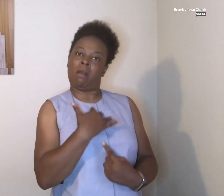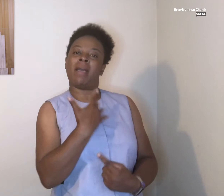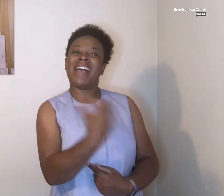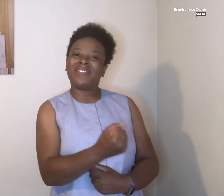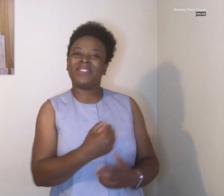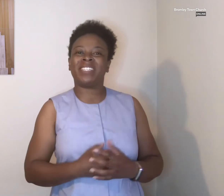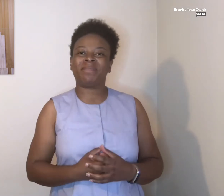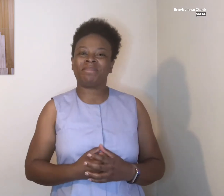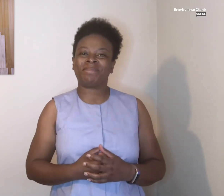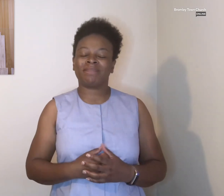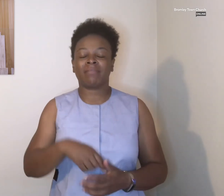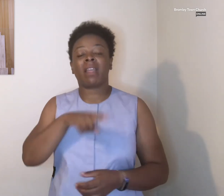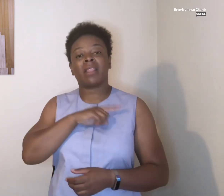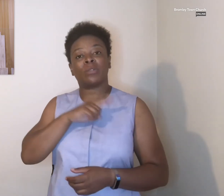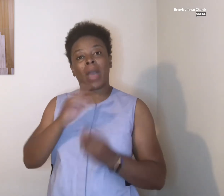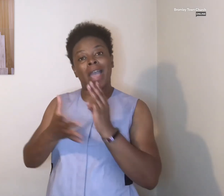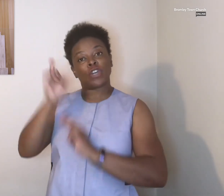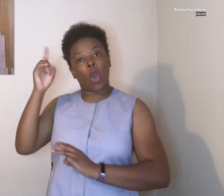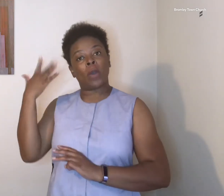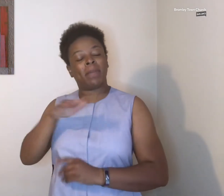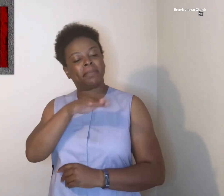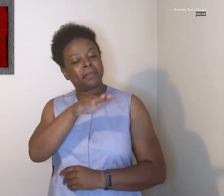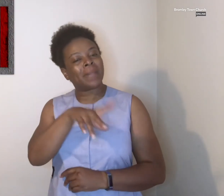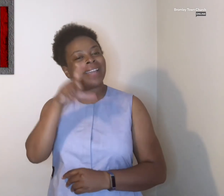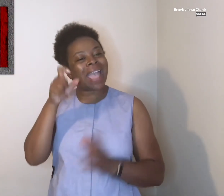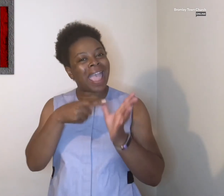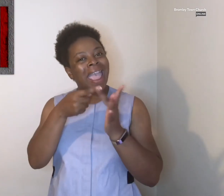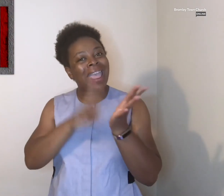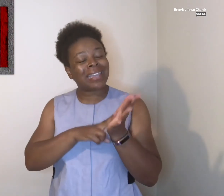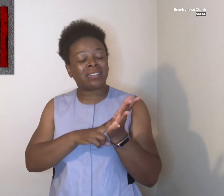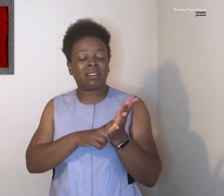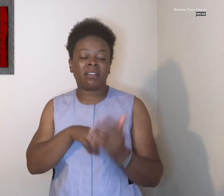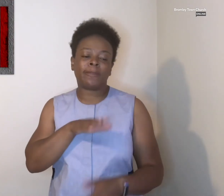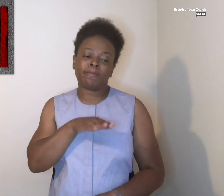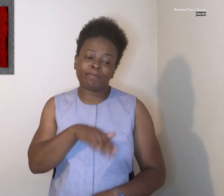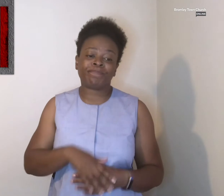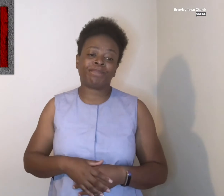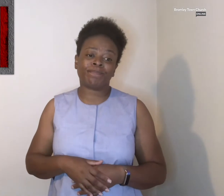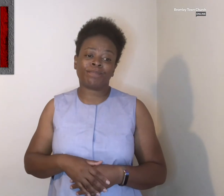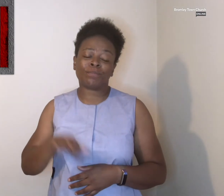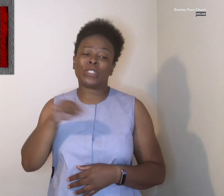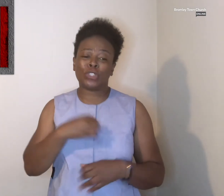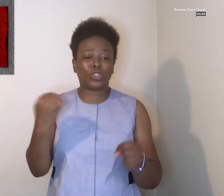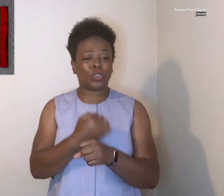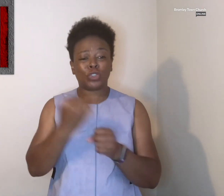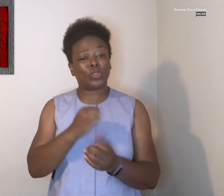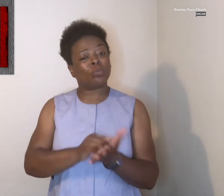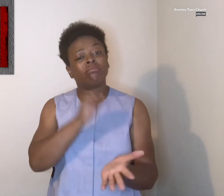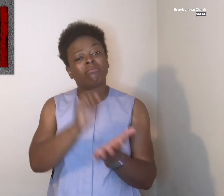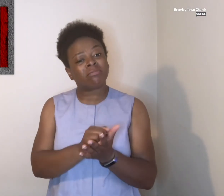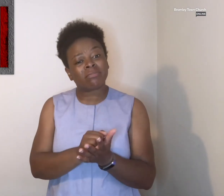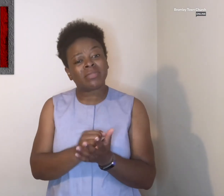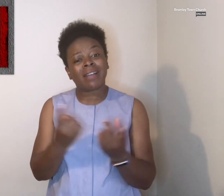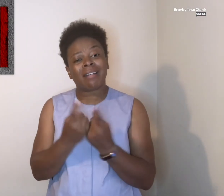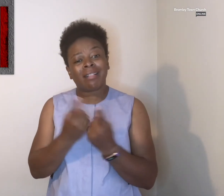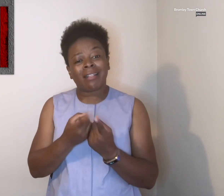when he was talking to Cain and Abel, when he said to Cain, he said, "If you do what is right, will you not be accepted? But